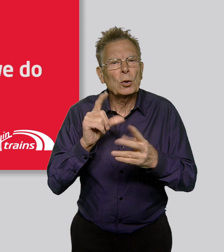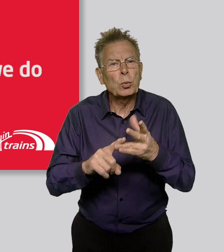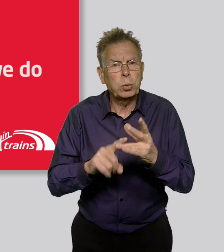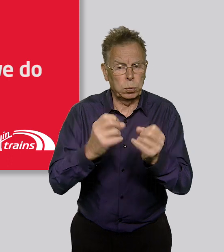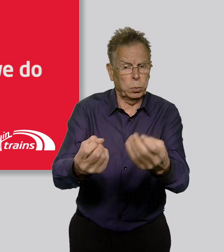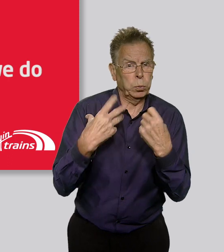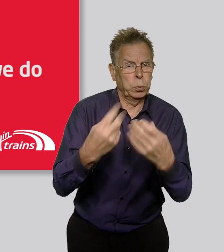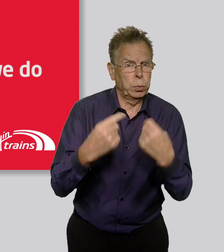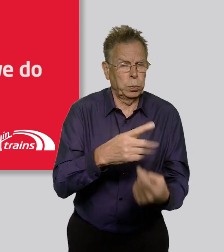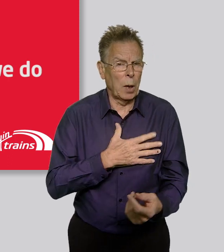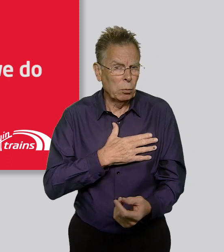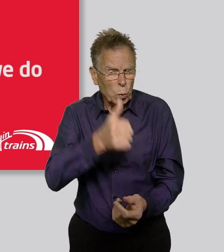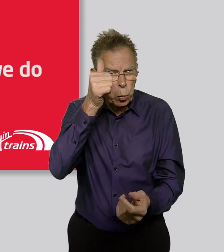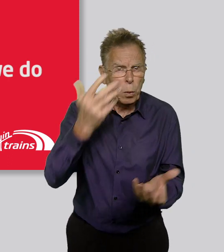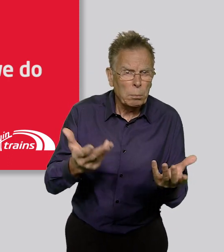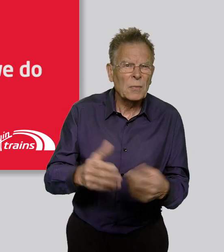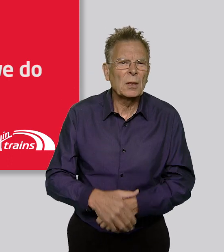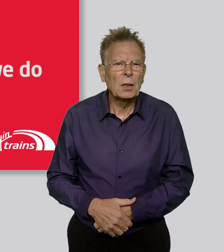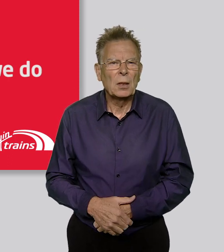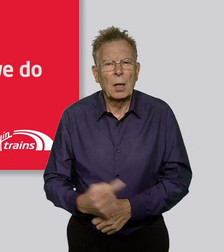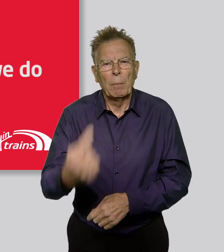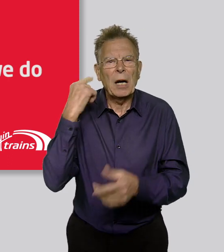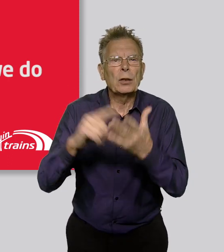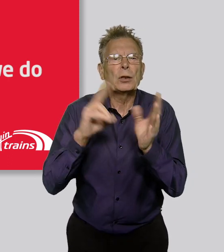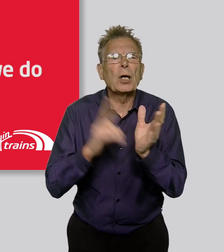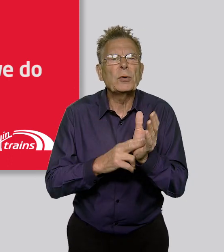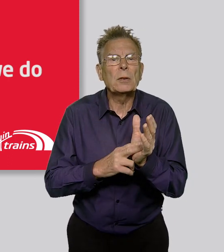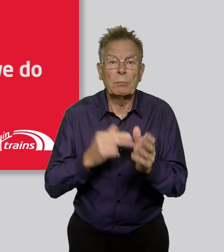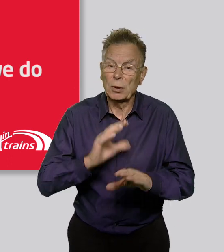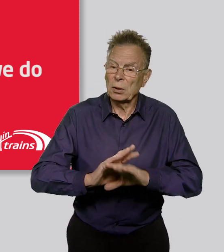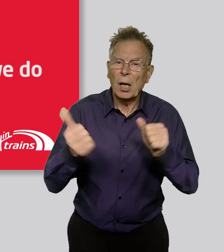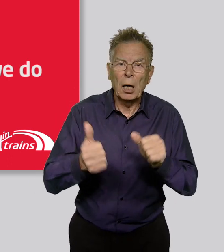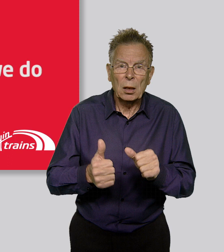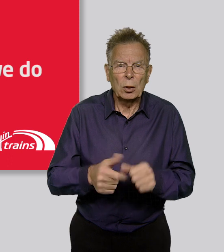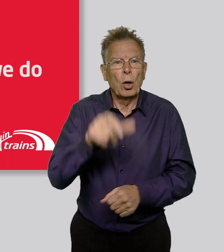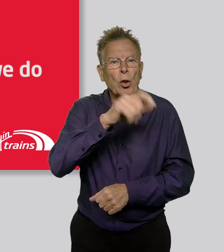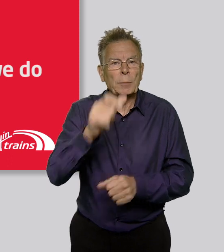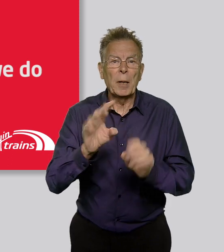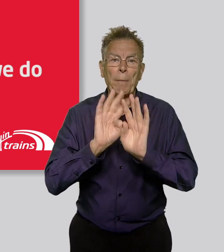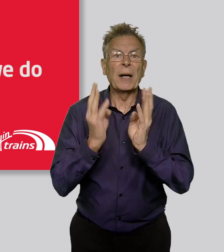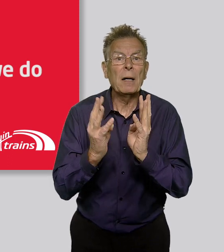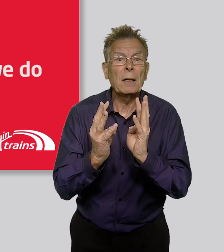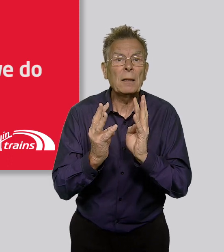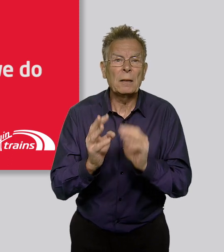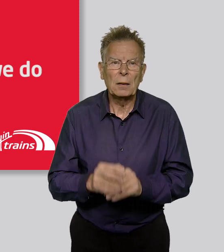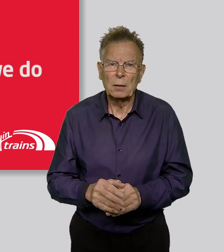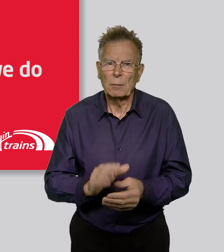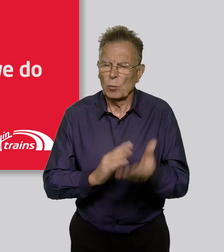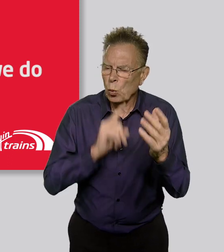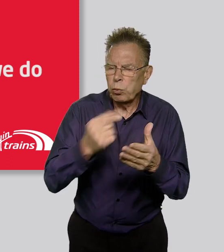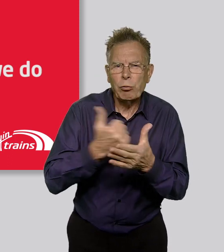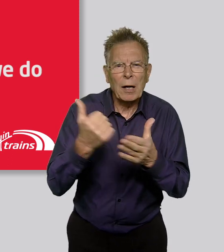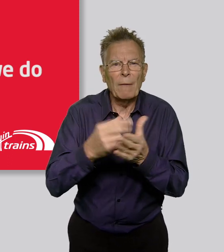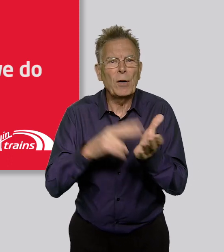Have your say on what we do. Back in January, we launched our customer panel, made up of regular